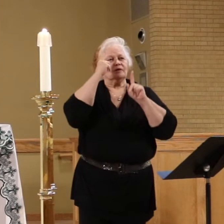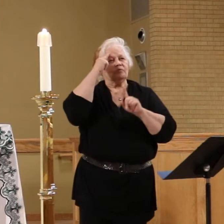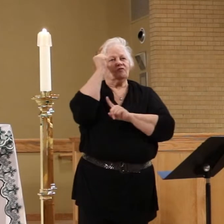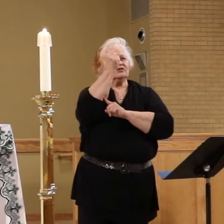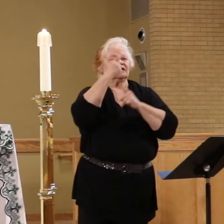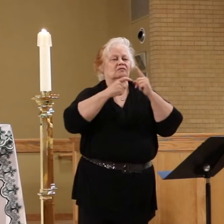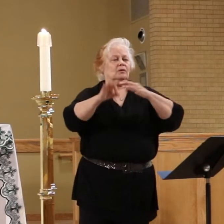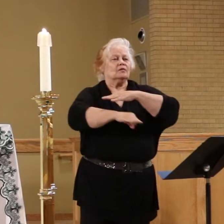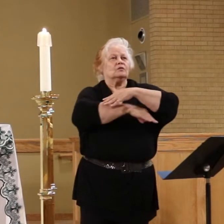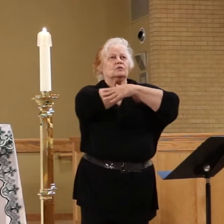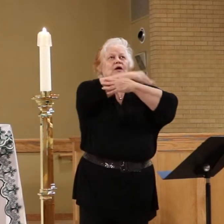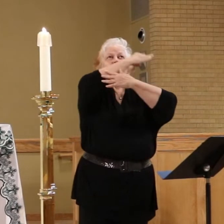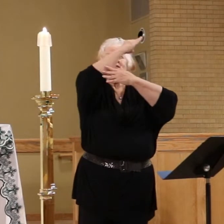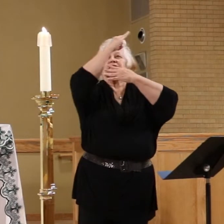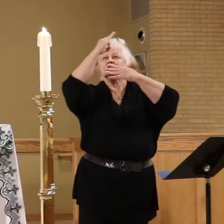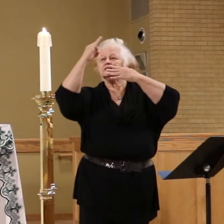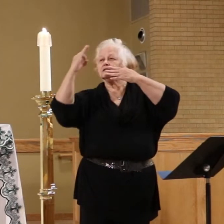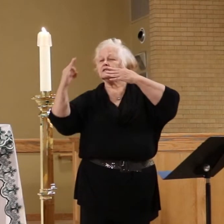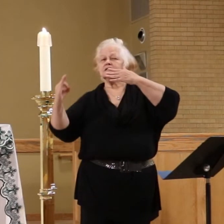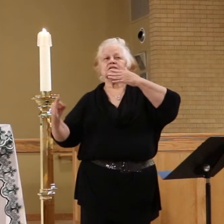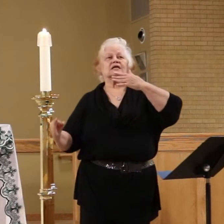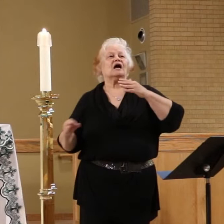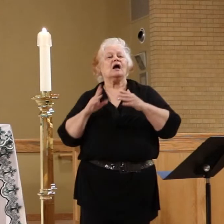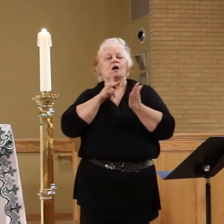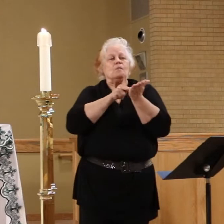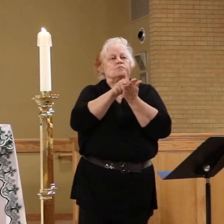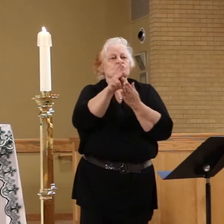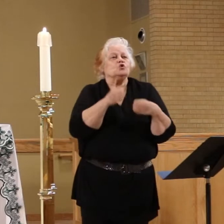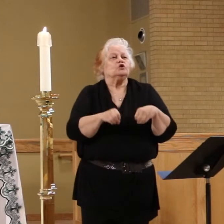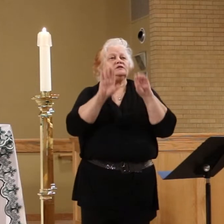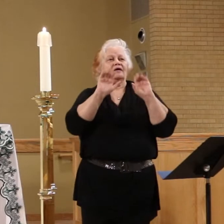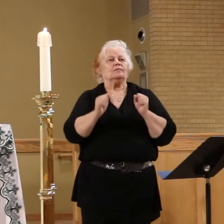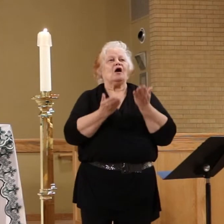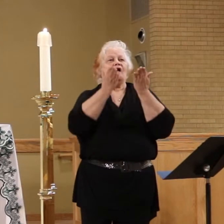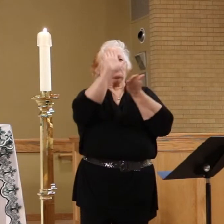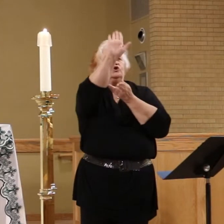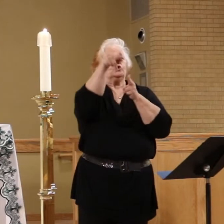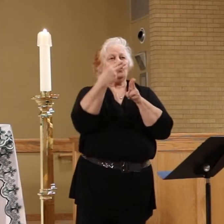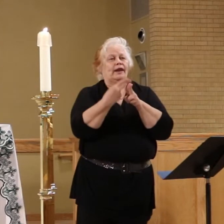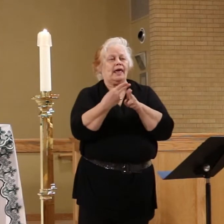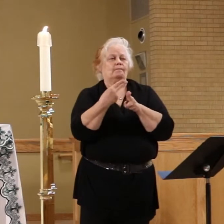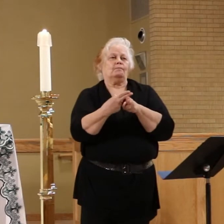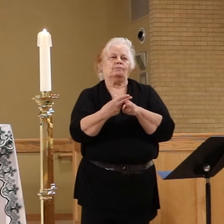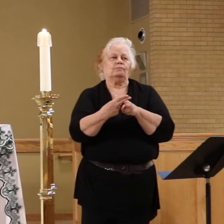from the rising of the sun to its setting, a pure sacrifice may be offered to your name.